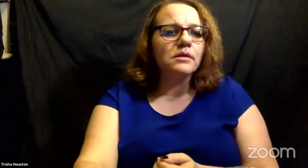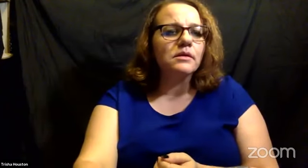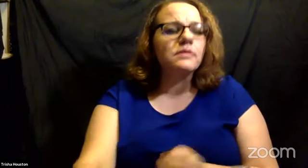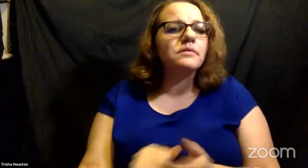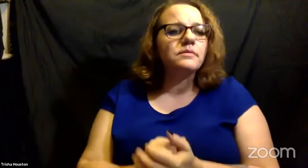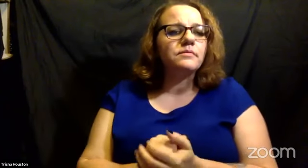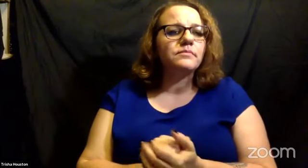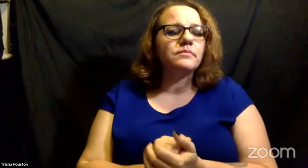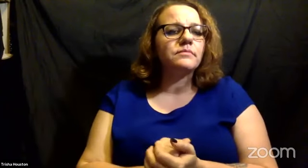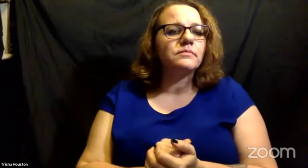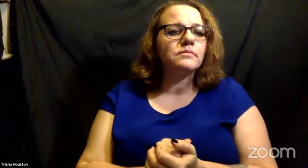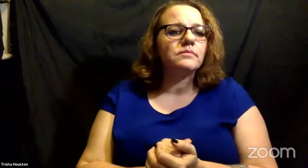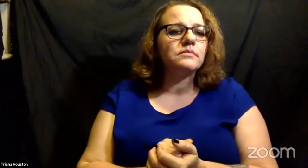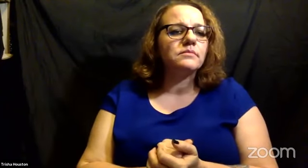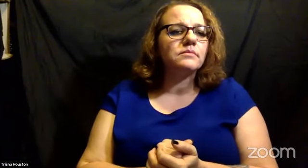Next comment.